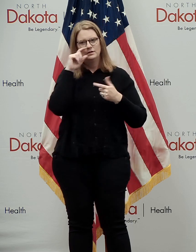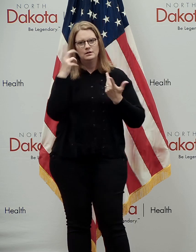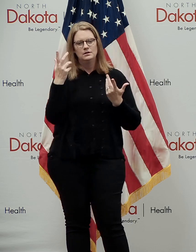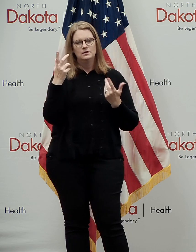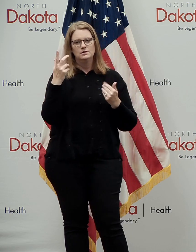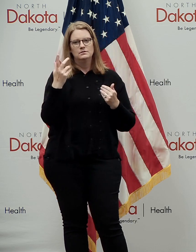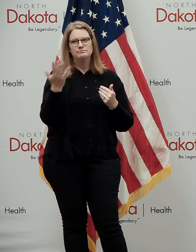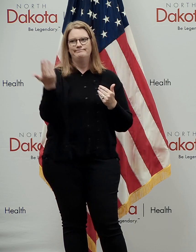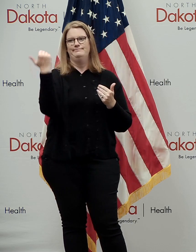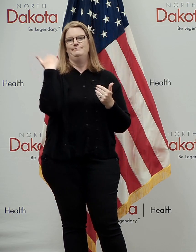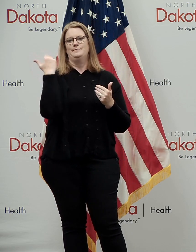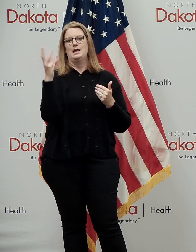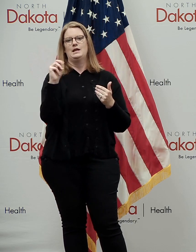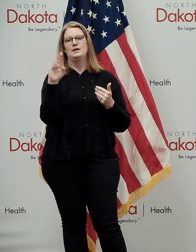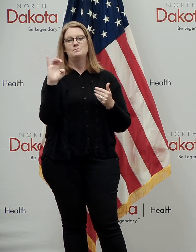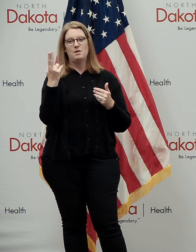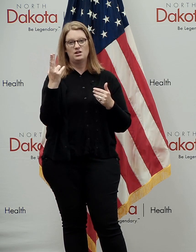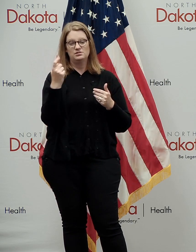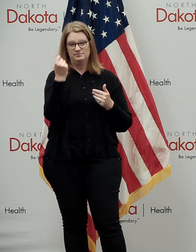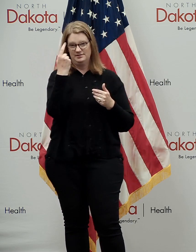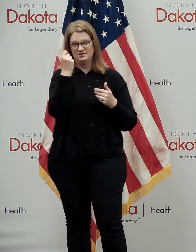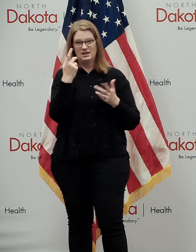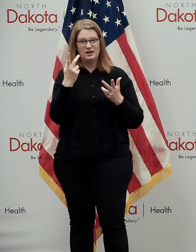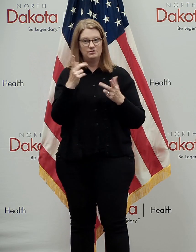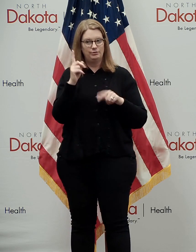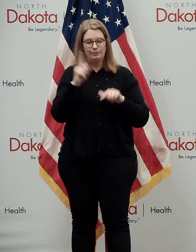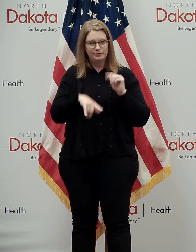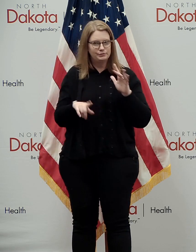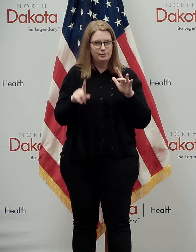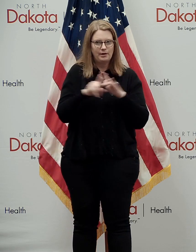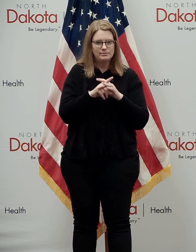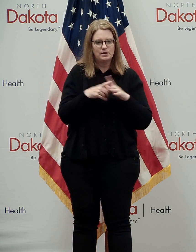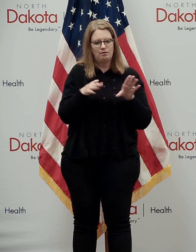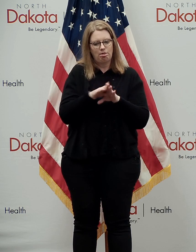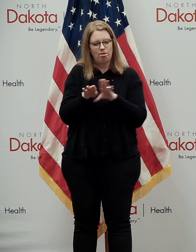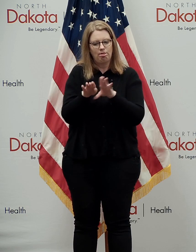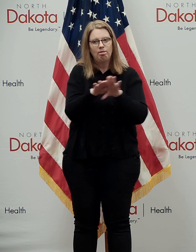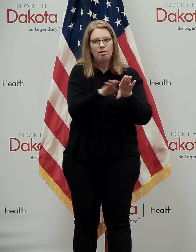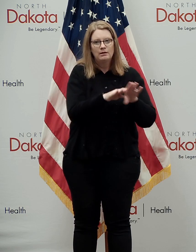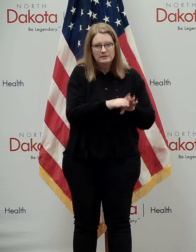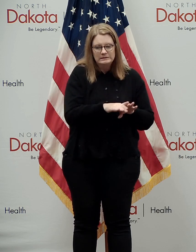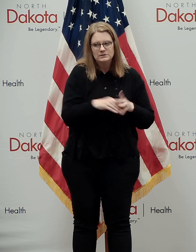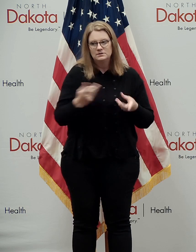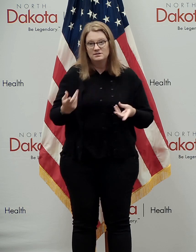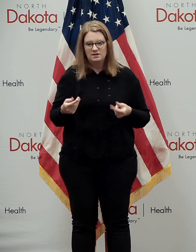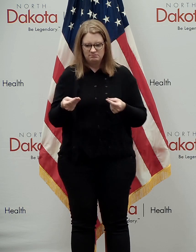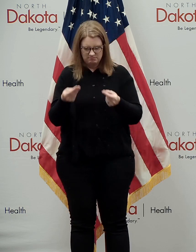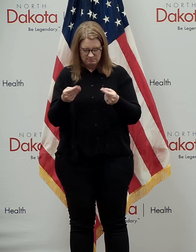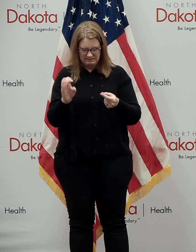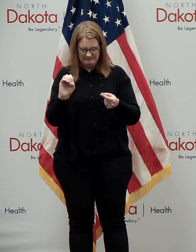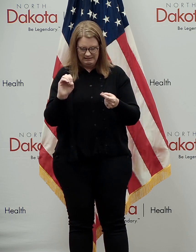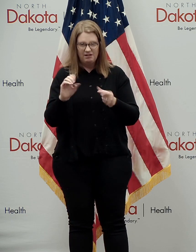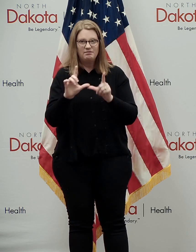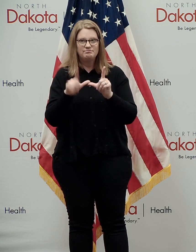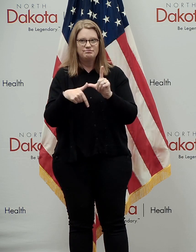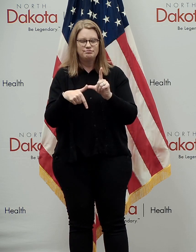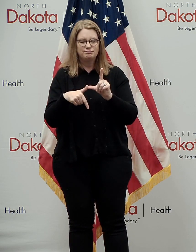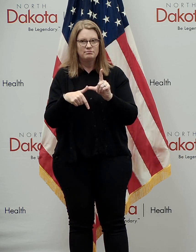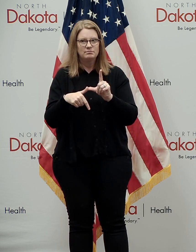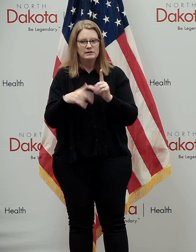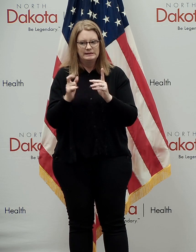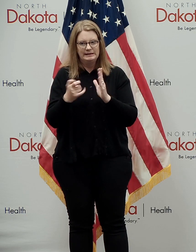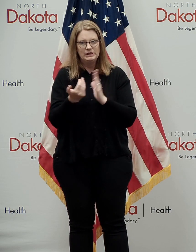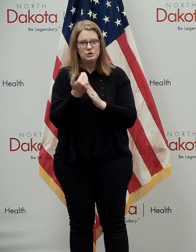when we, back in March, we had to close some physical locations, making it difficult for some people to renew their licenses. But with the executive order,